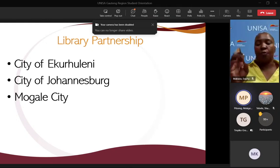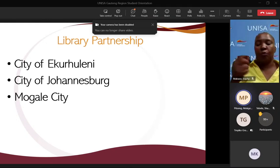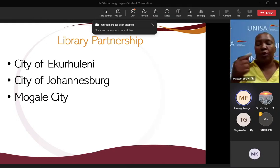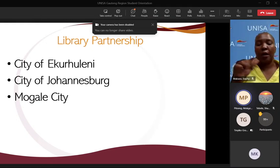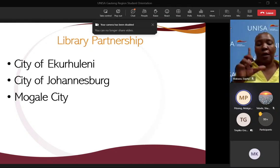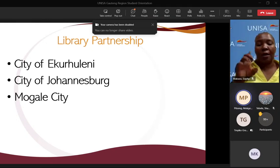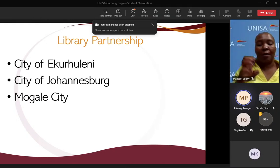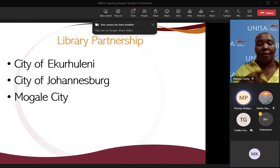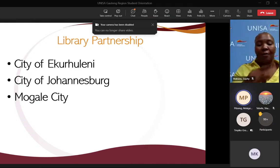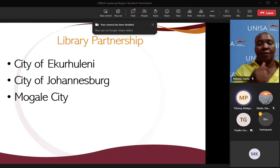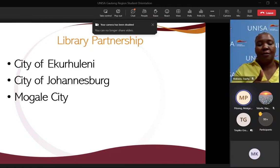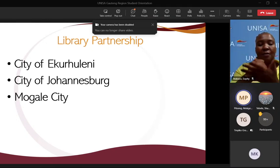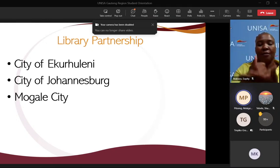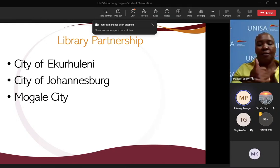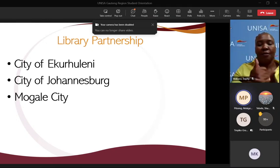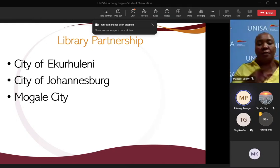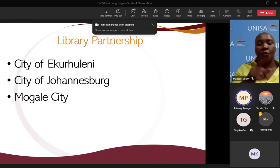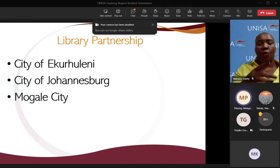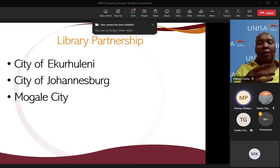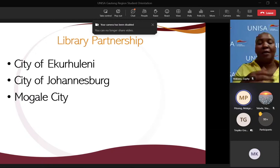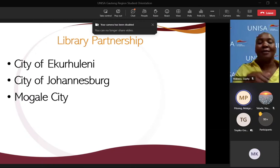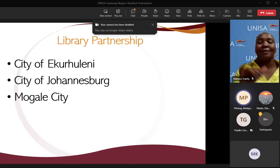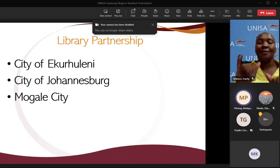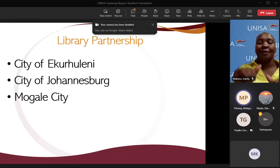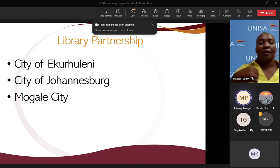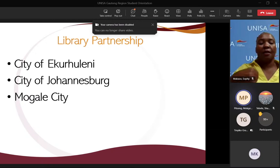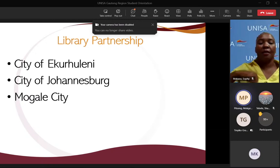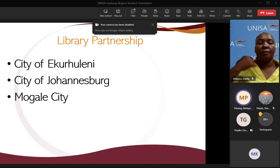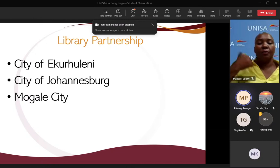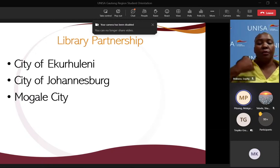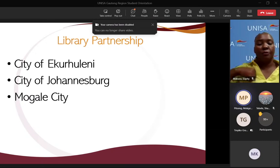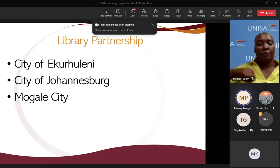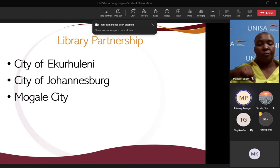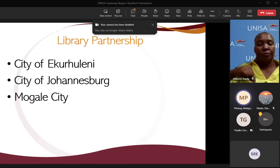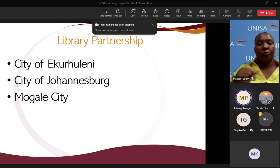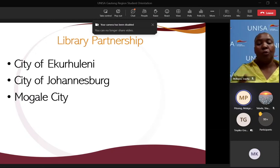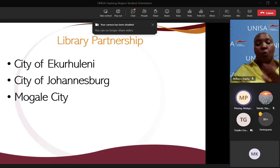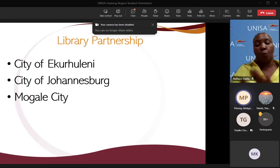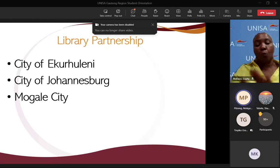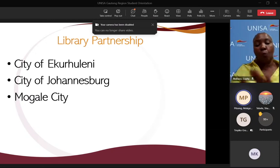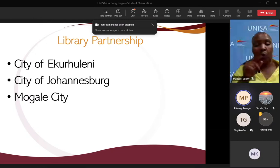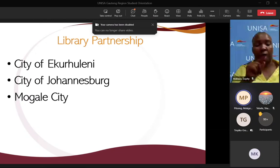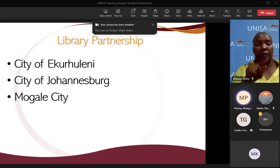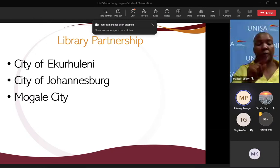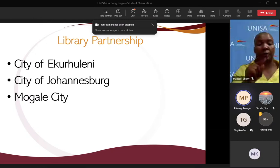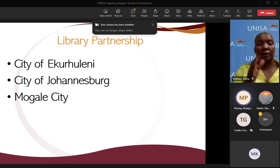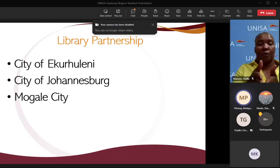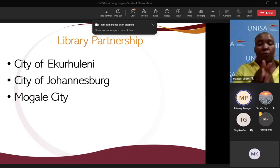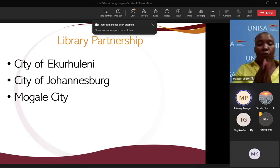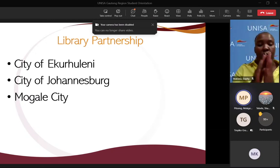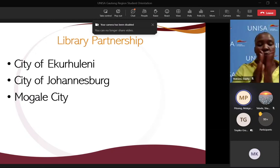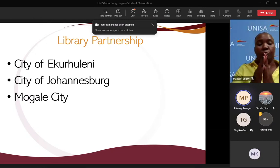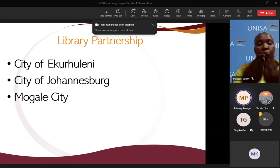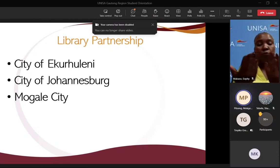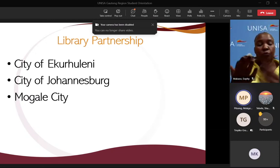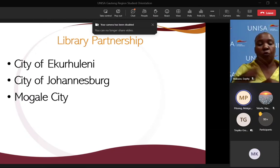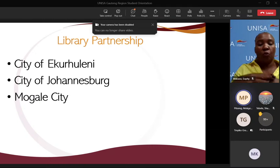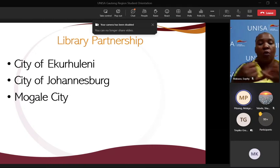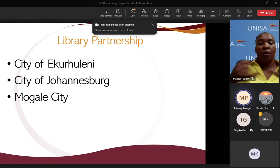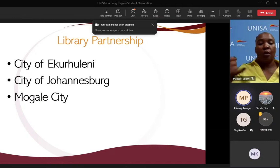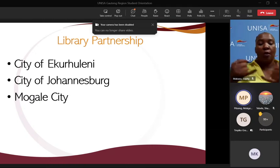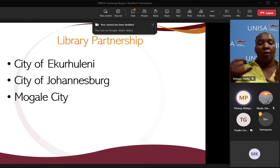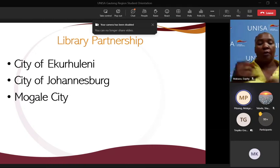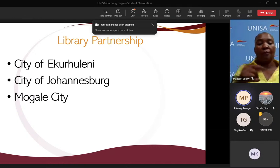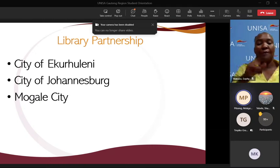students who are staying Within These municipalities to go and they can request books online and the books